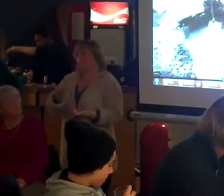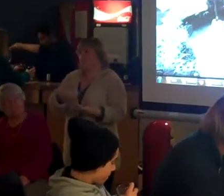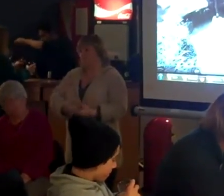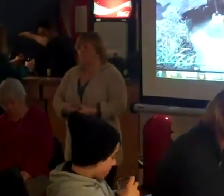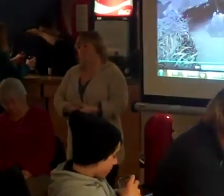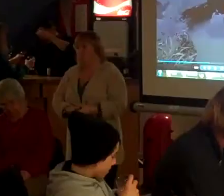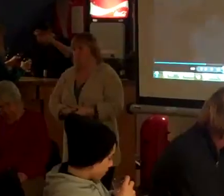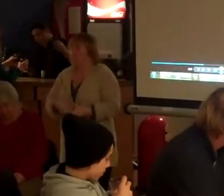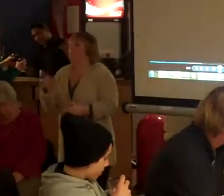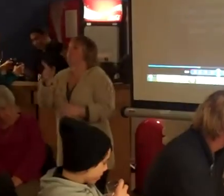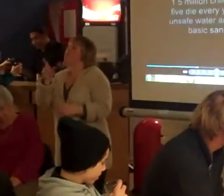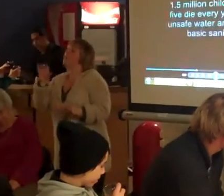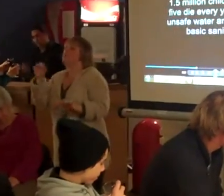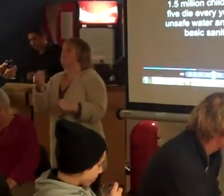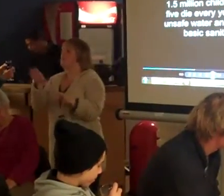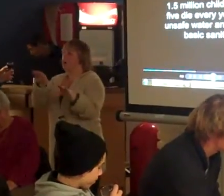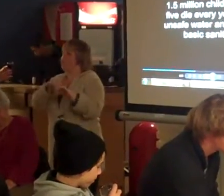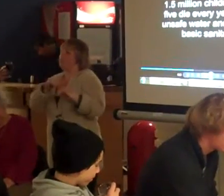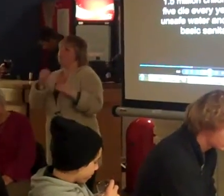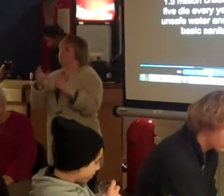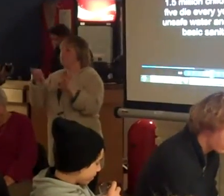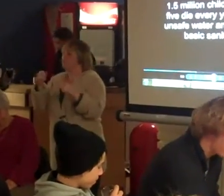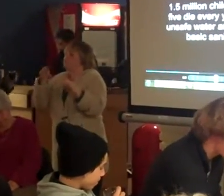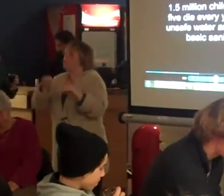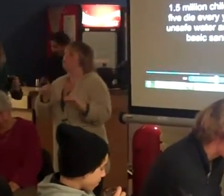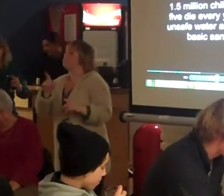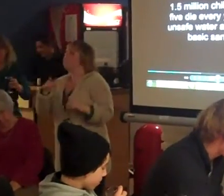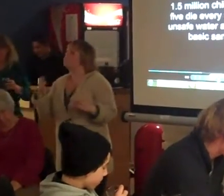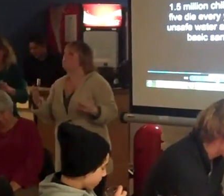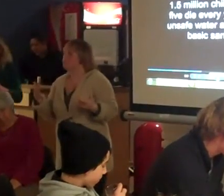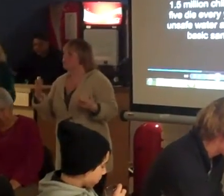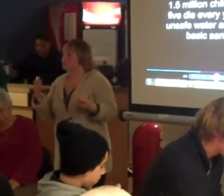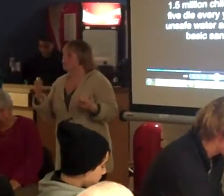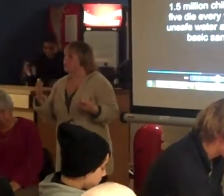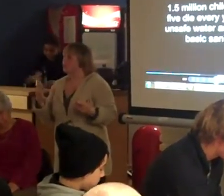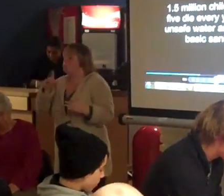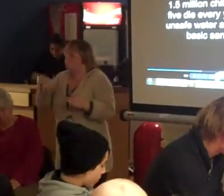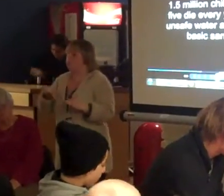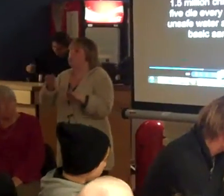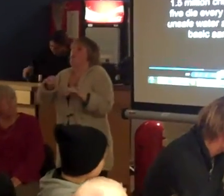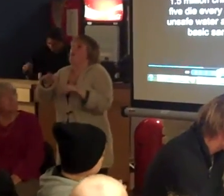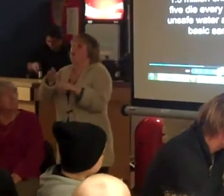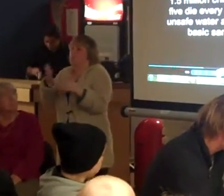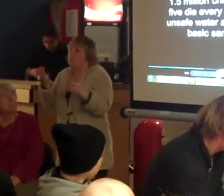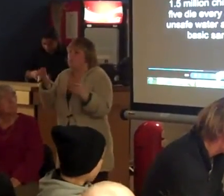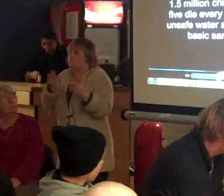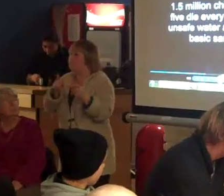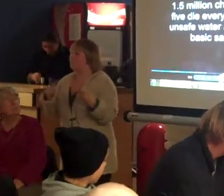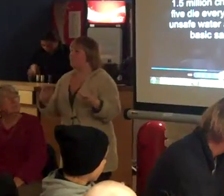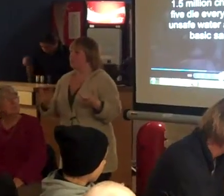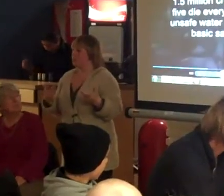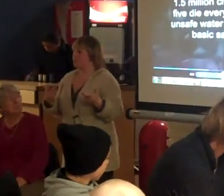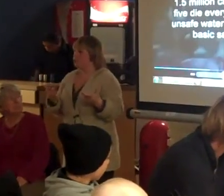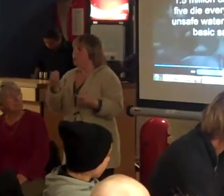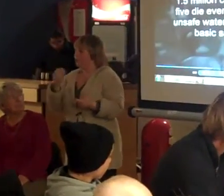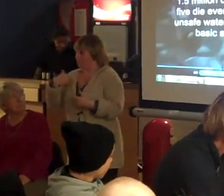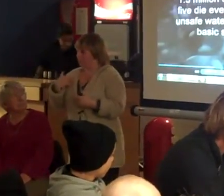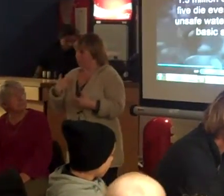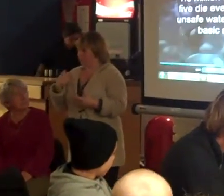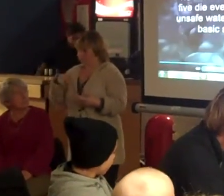What can we do? What is to be done? Because when people are dying